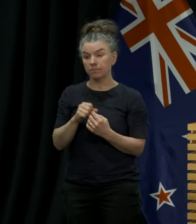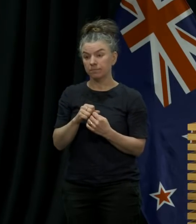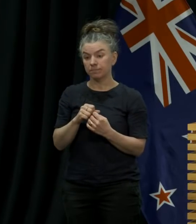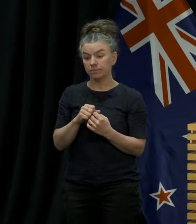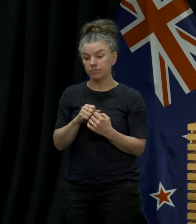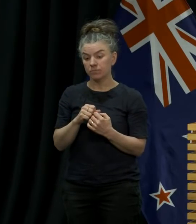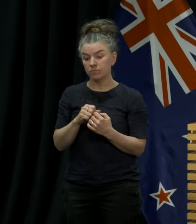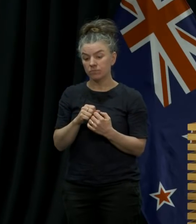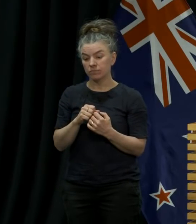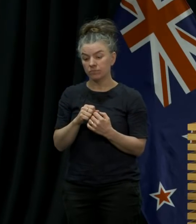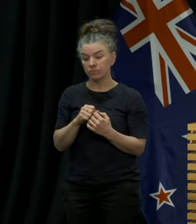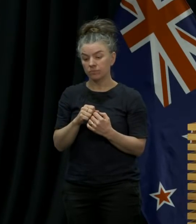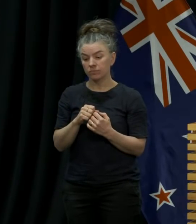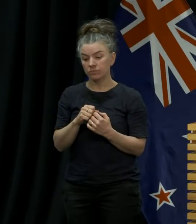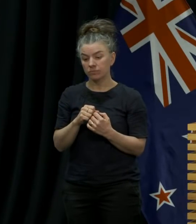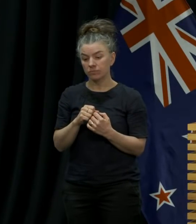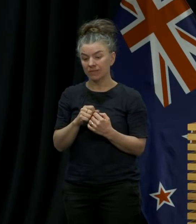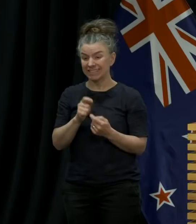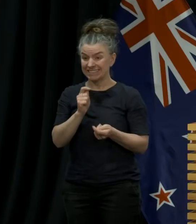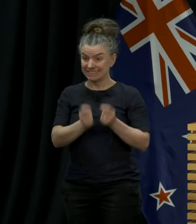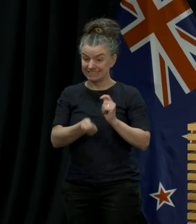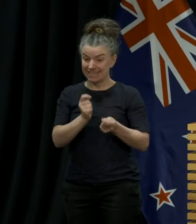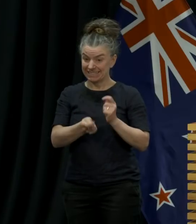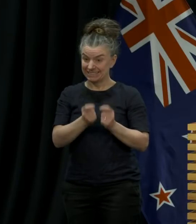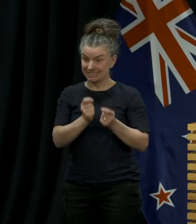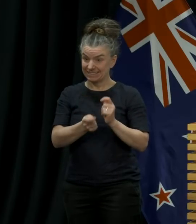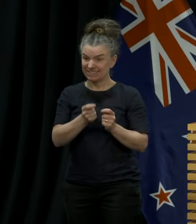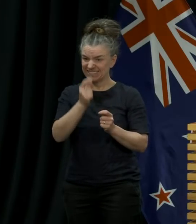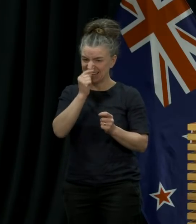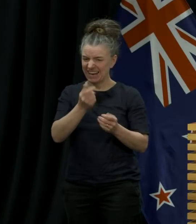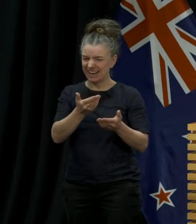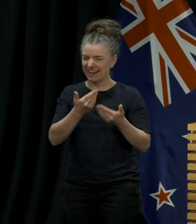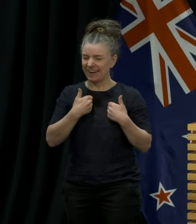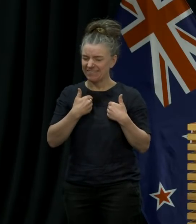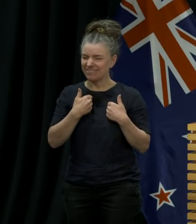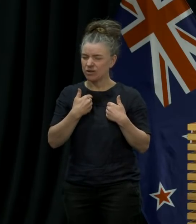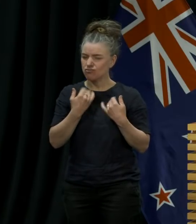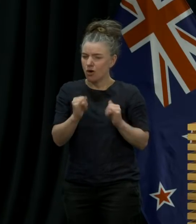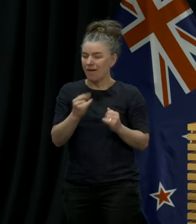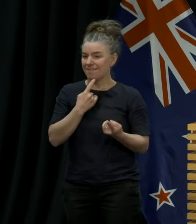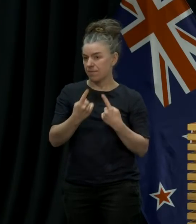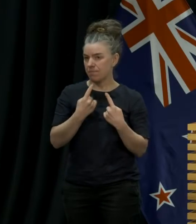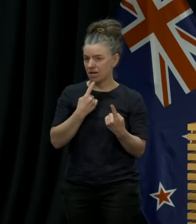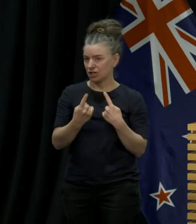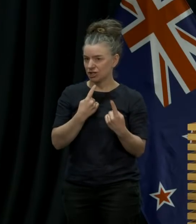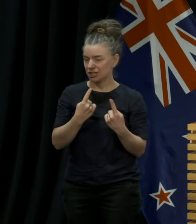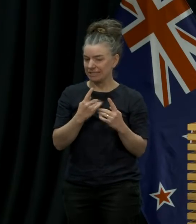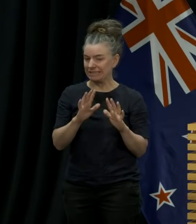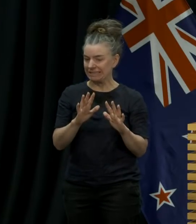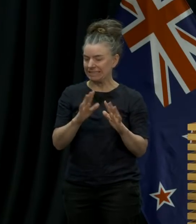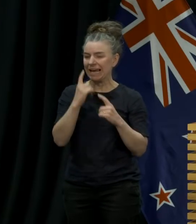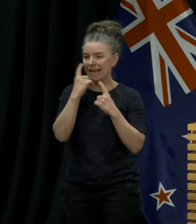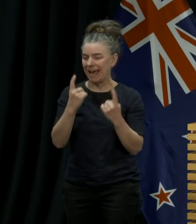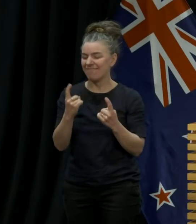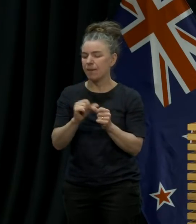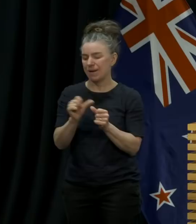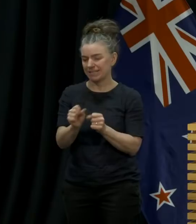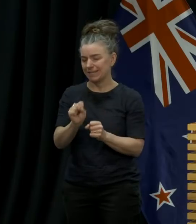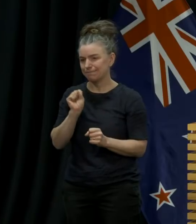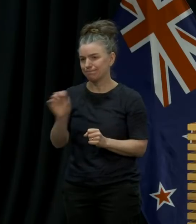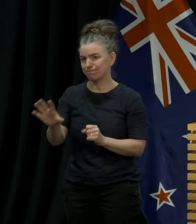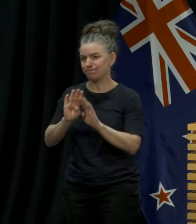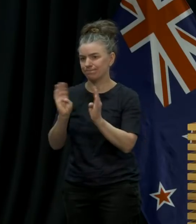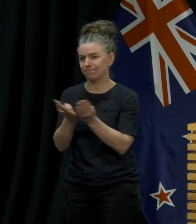at the border is because testing can provide a false negative. The most cautious approach has always been one